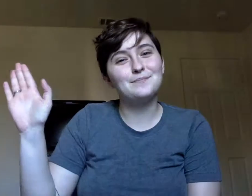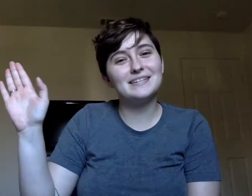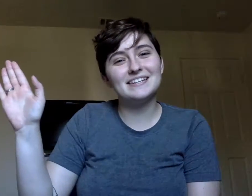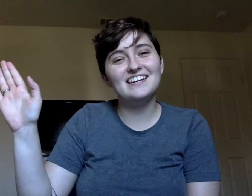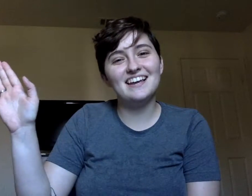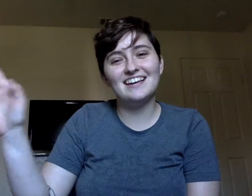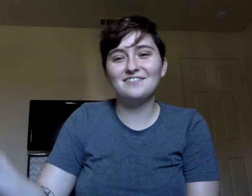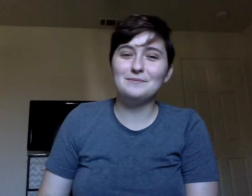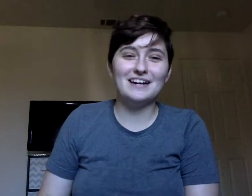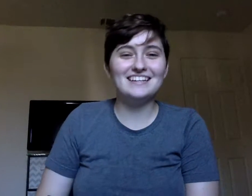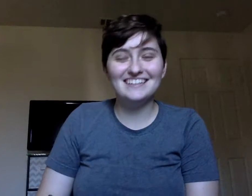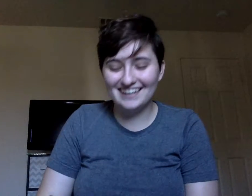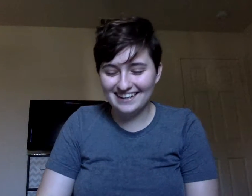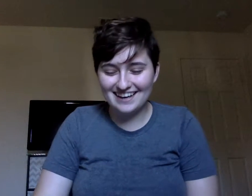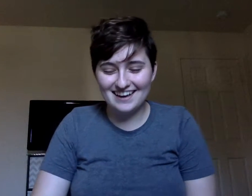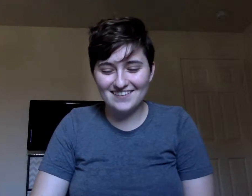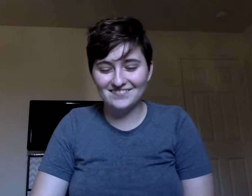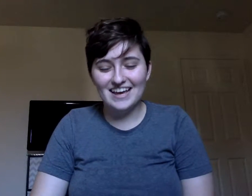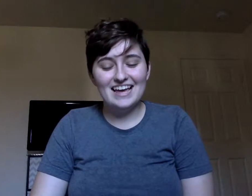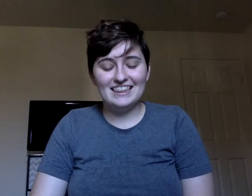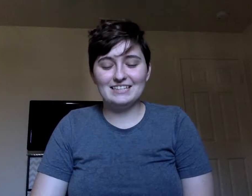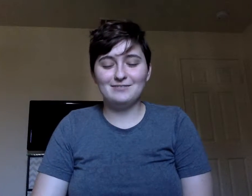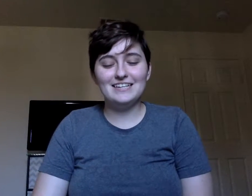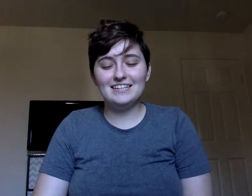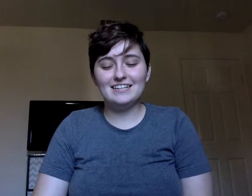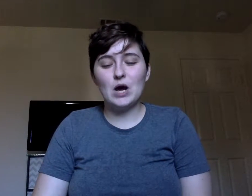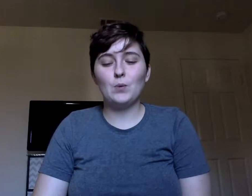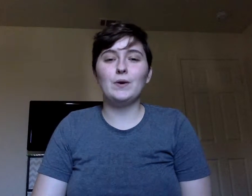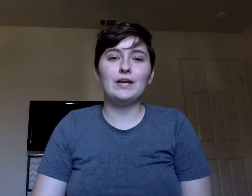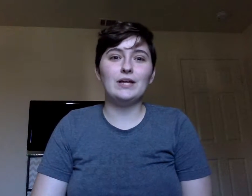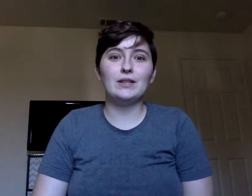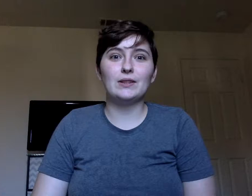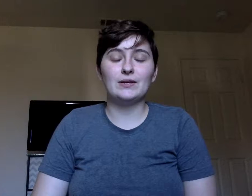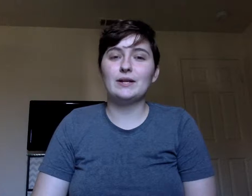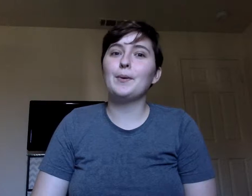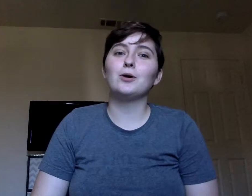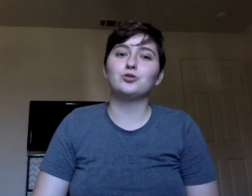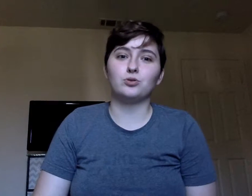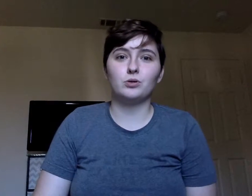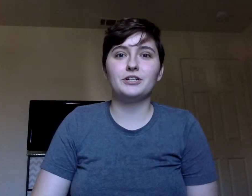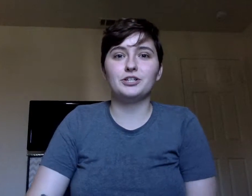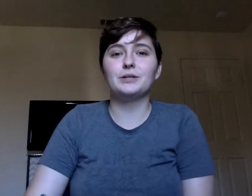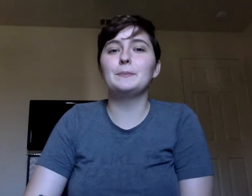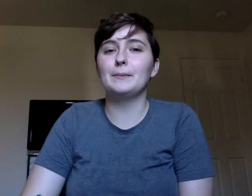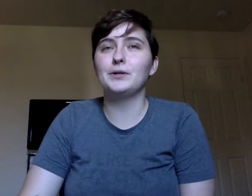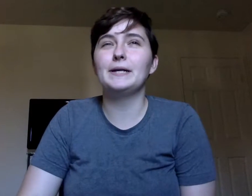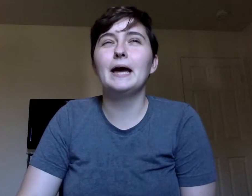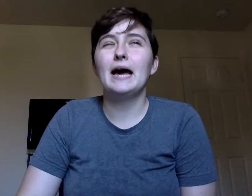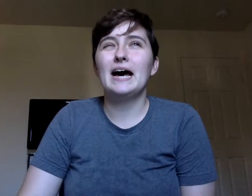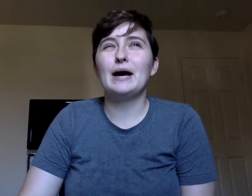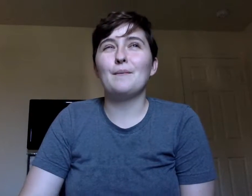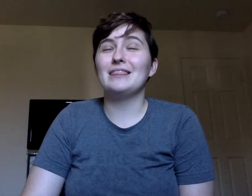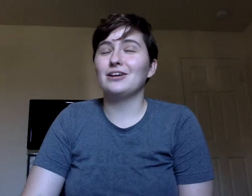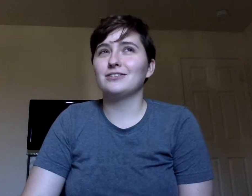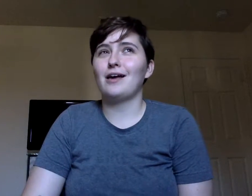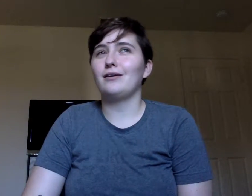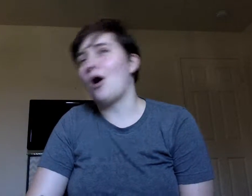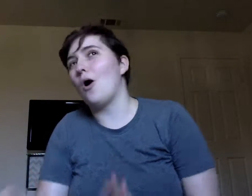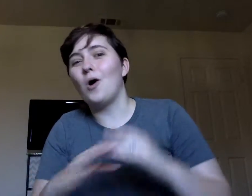Happy Sunday, everybody. This week we learned about short-term memory, and there's like a